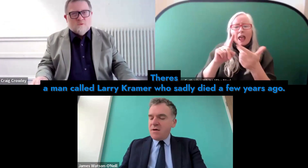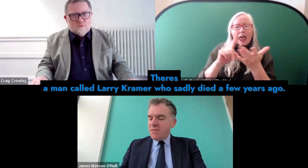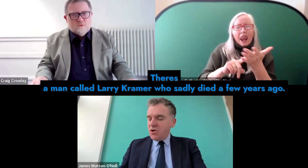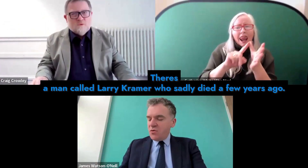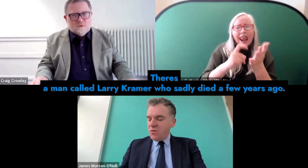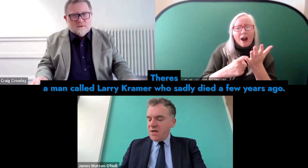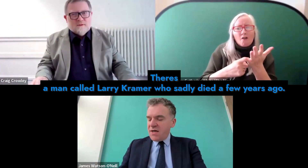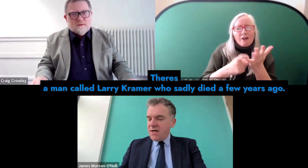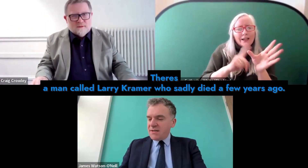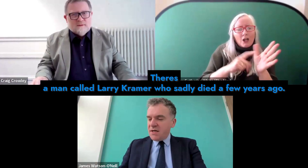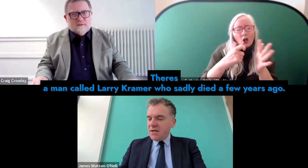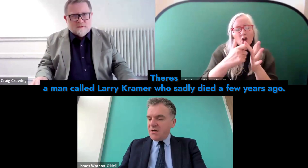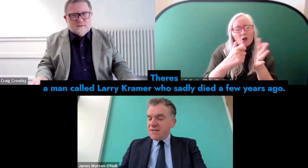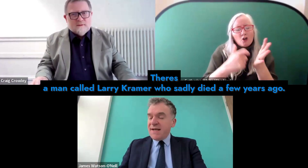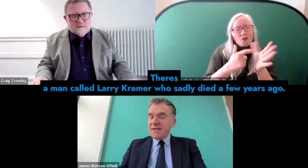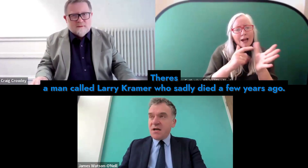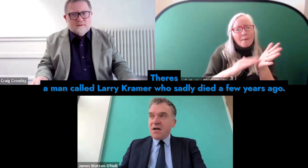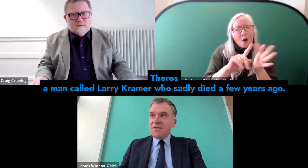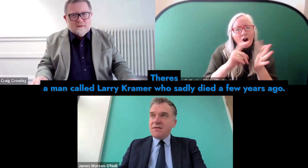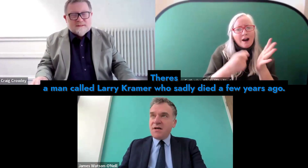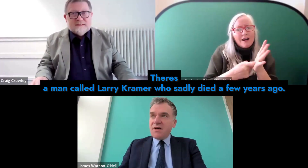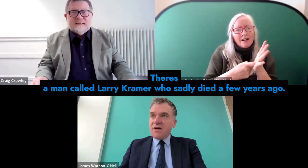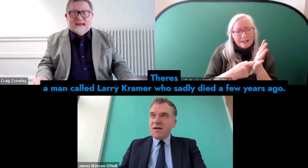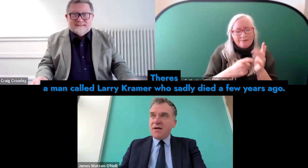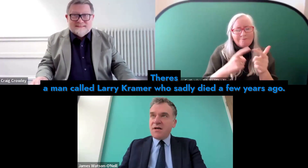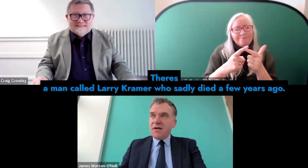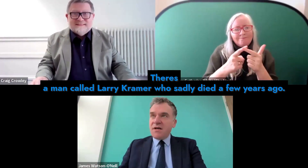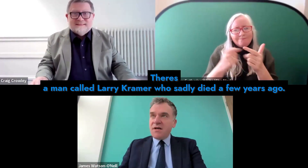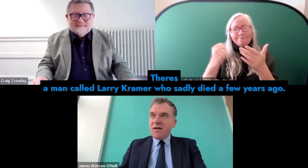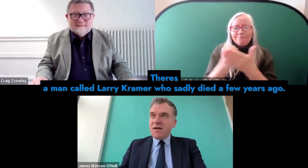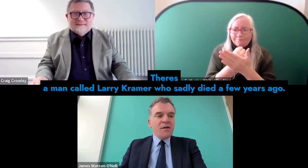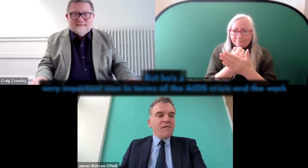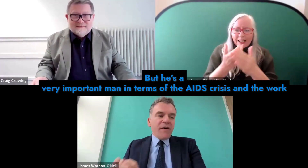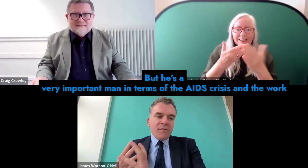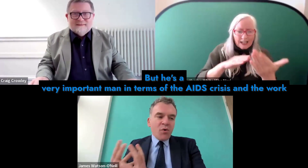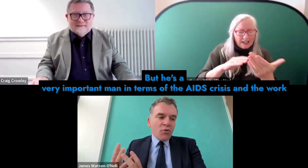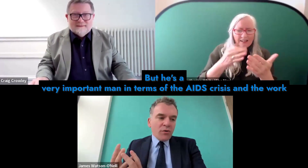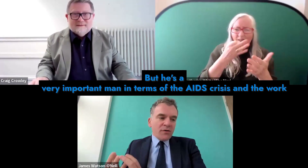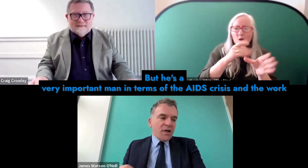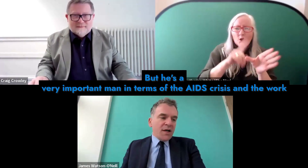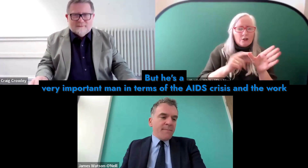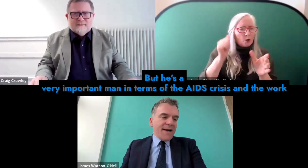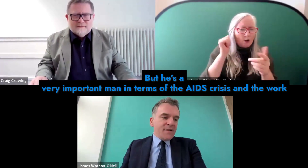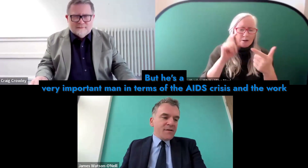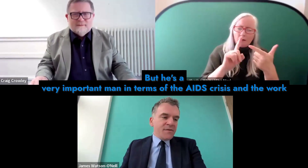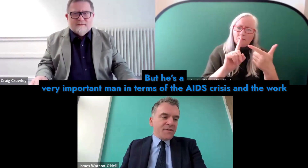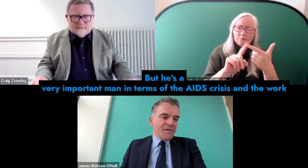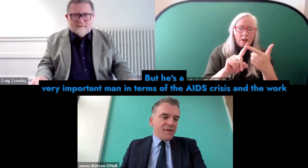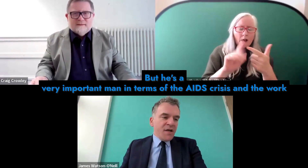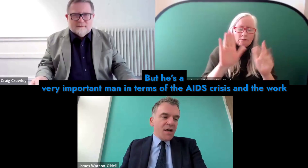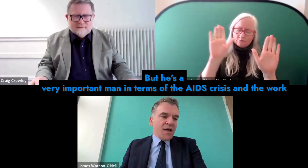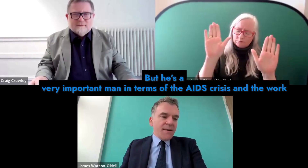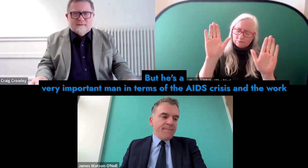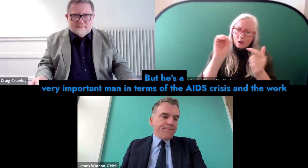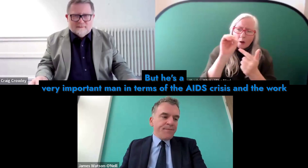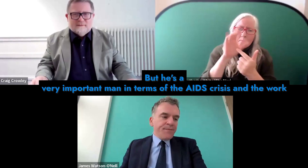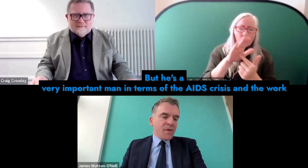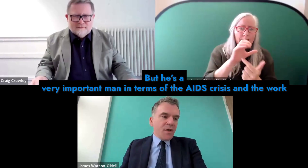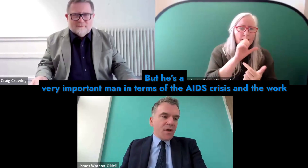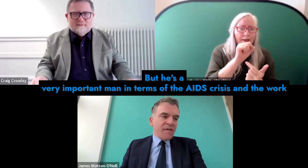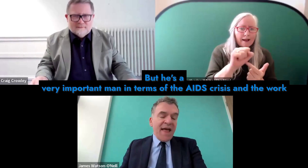Kramer, who sadly died a few years ago, but he's a very important man in terms